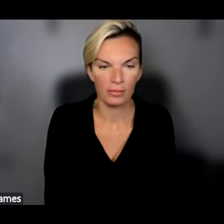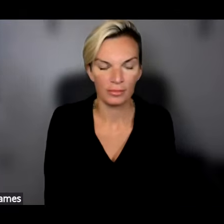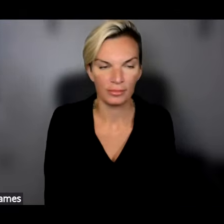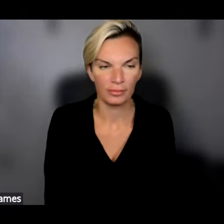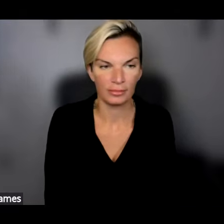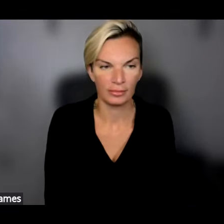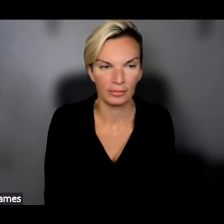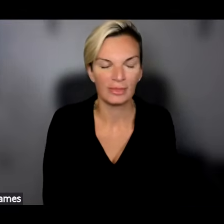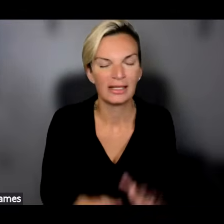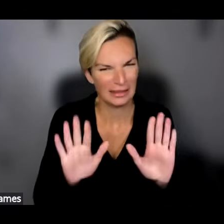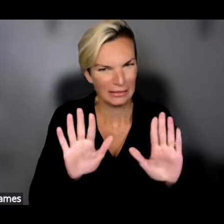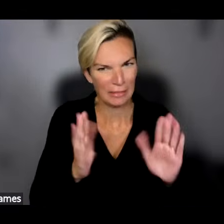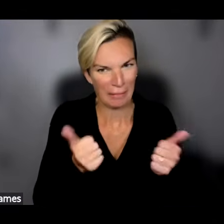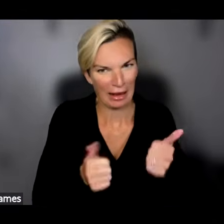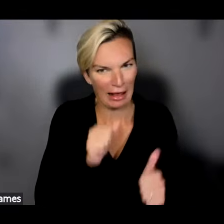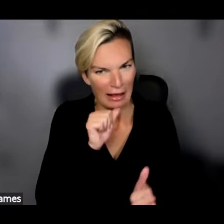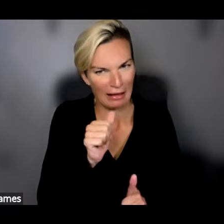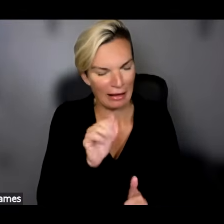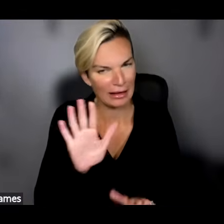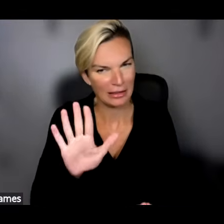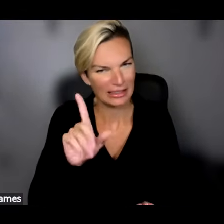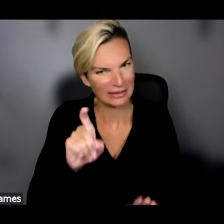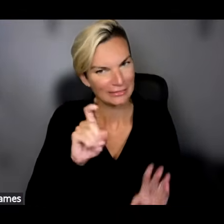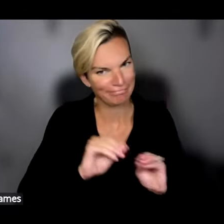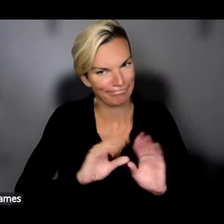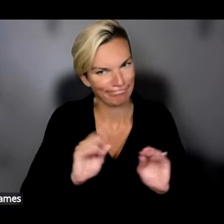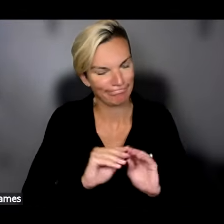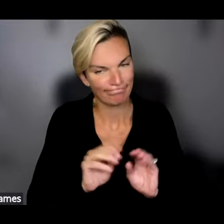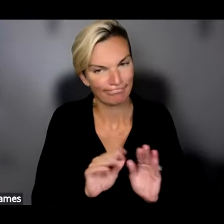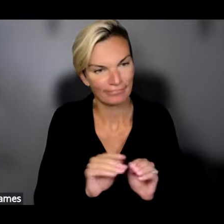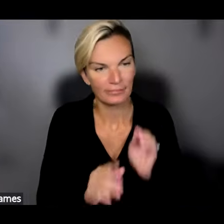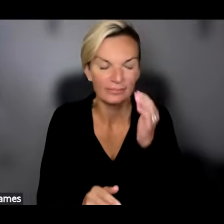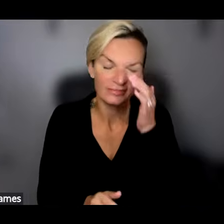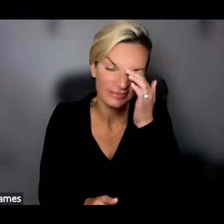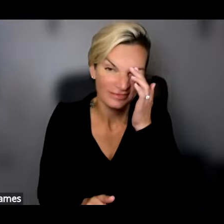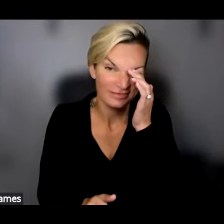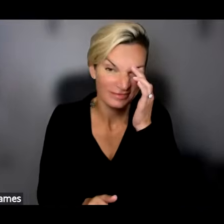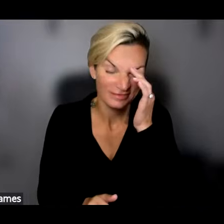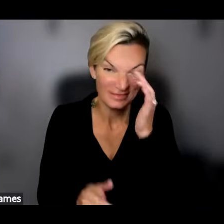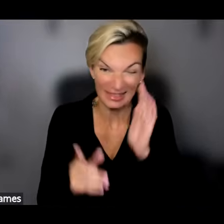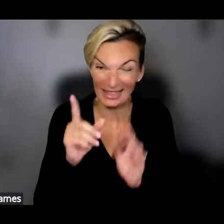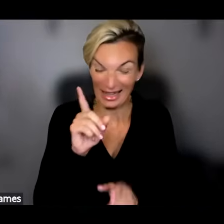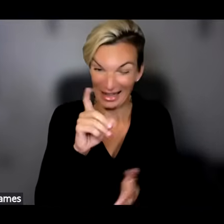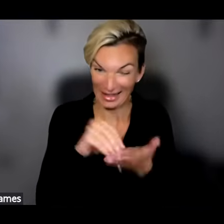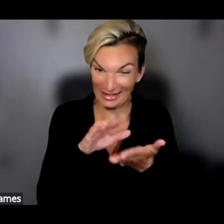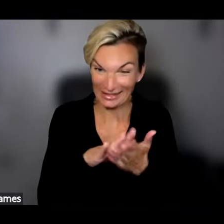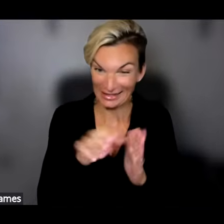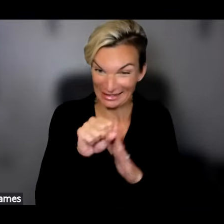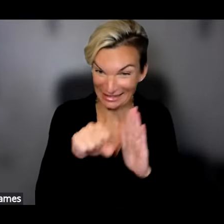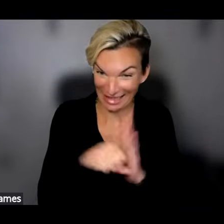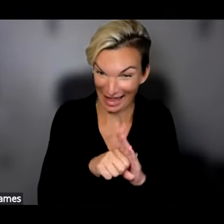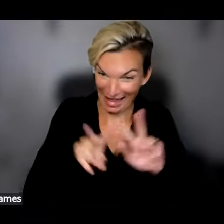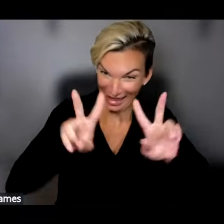Maybe not. We should verify that. But I also don't know that we need to. I mean, we could say state. I don't know that we need to, but